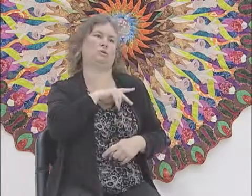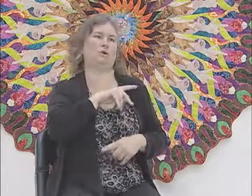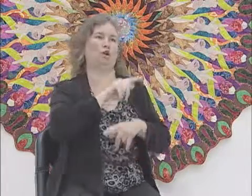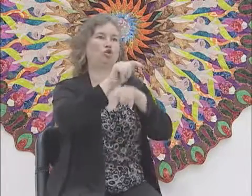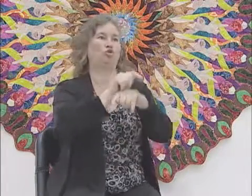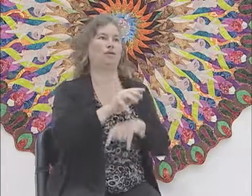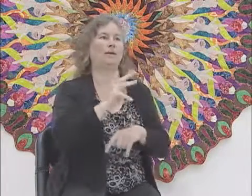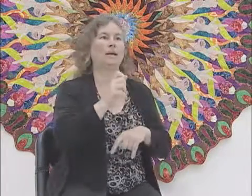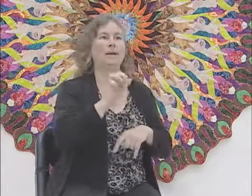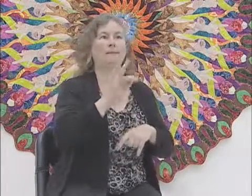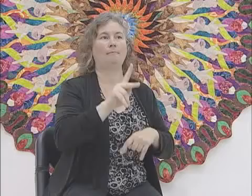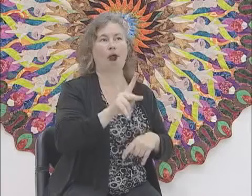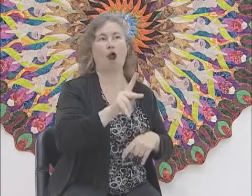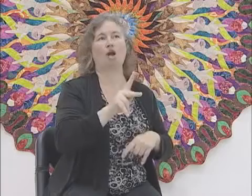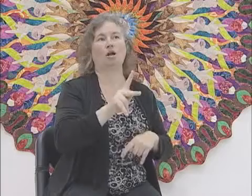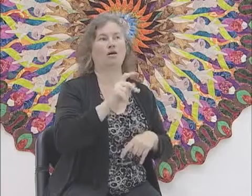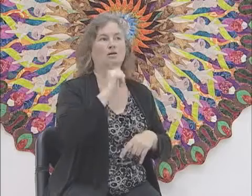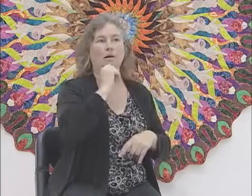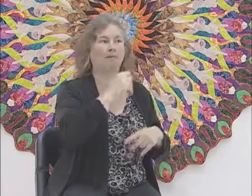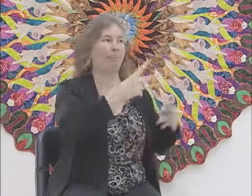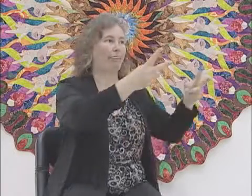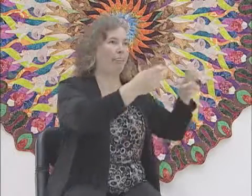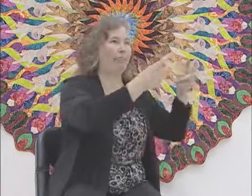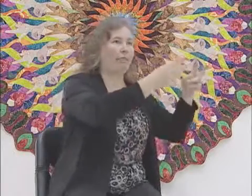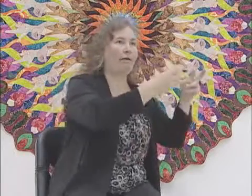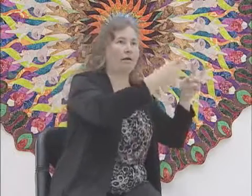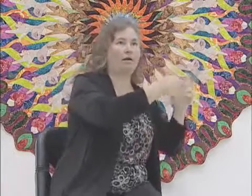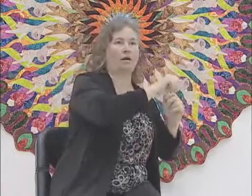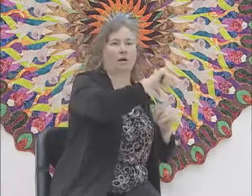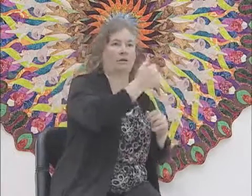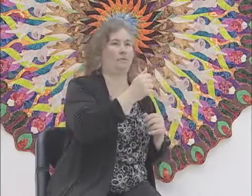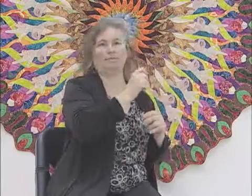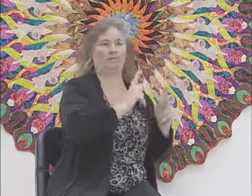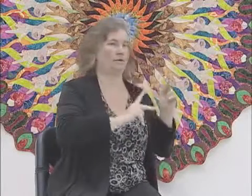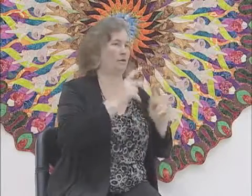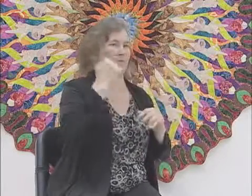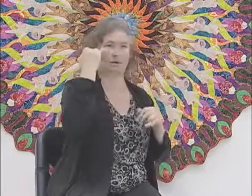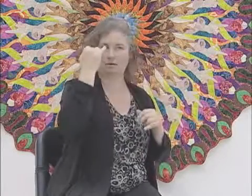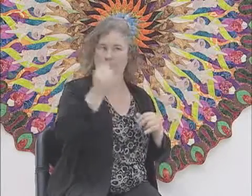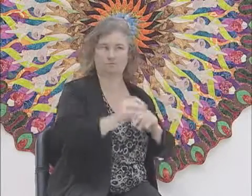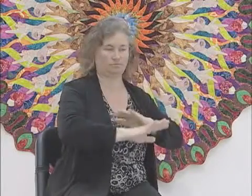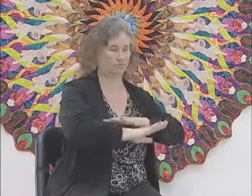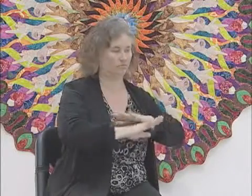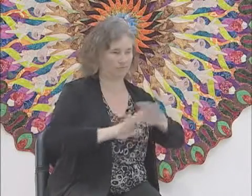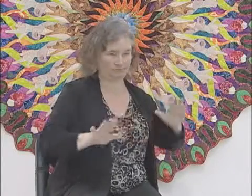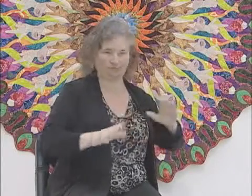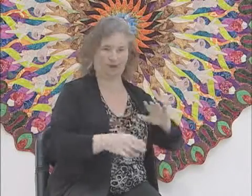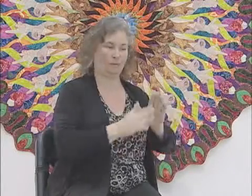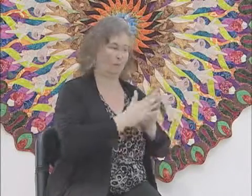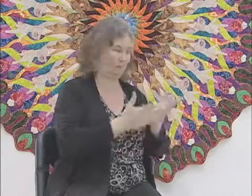specifically try to come up with your own personal trademark, your own style, not derived from anybody else's ideas other than your own.